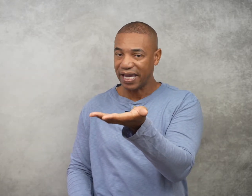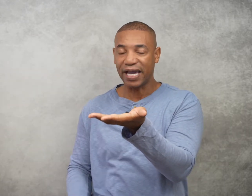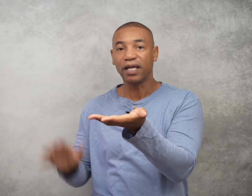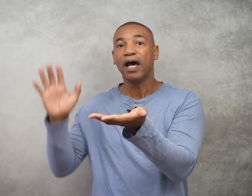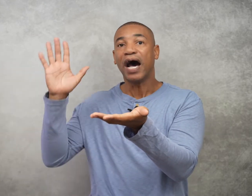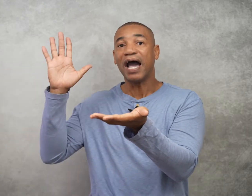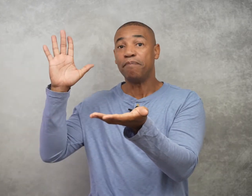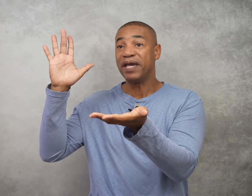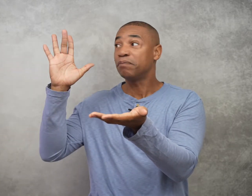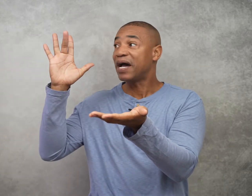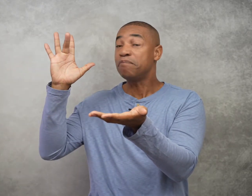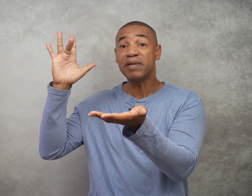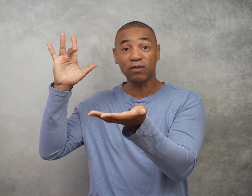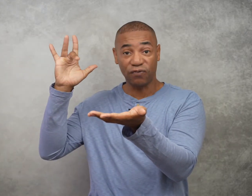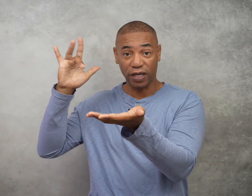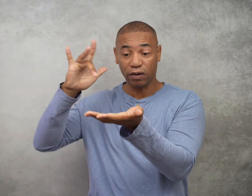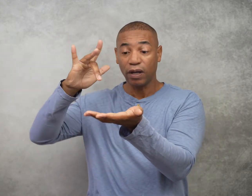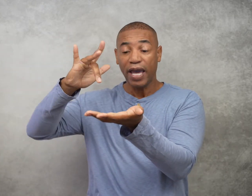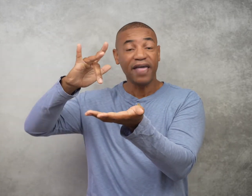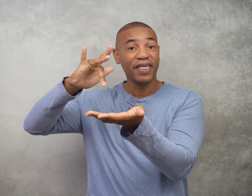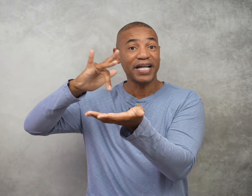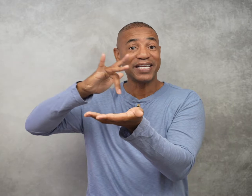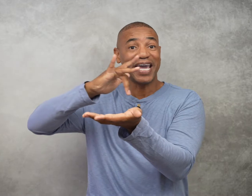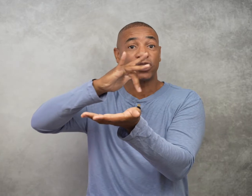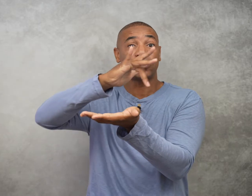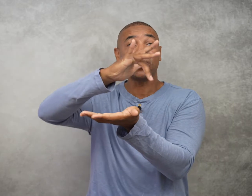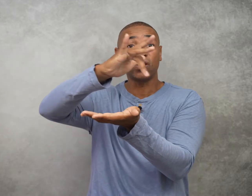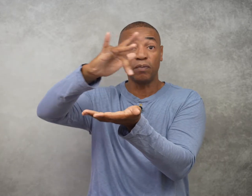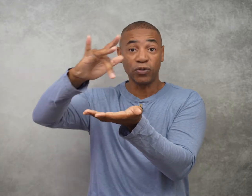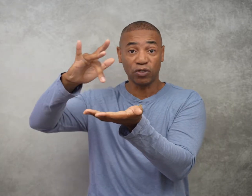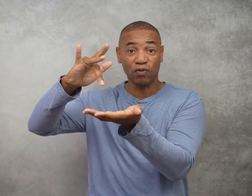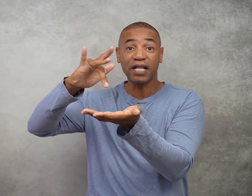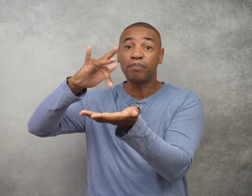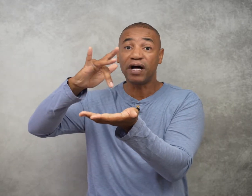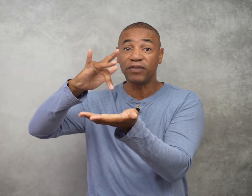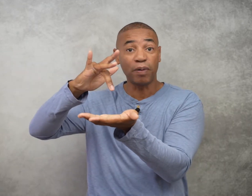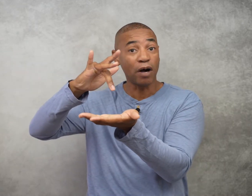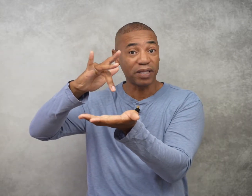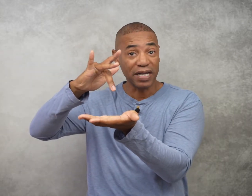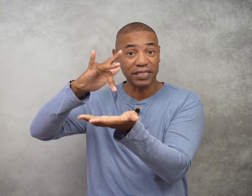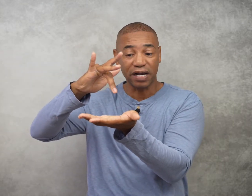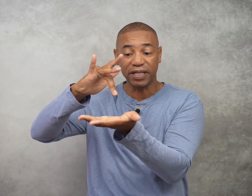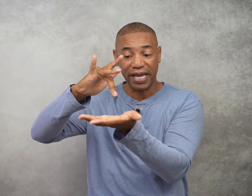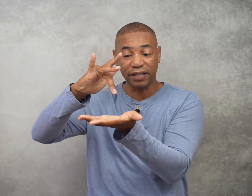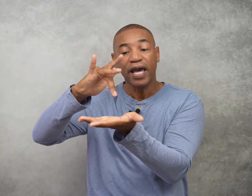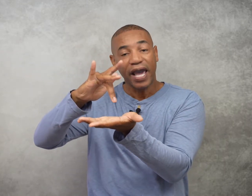hand, I bent my middle finger, and then I did a circular motion right above the palm of the non-dominant hand, and then